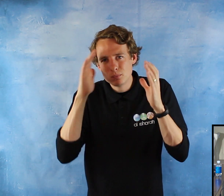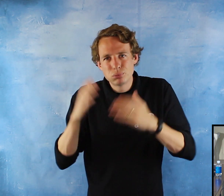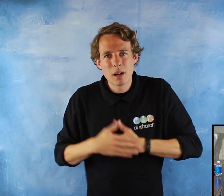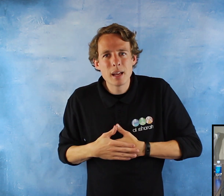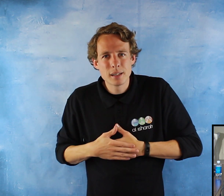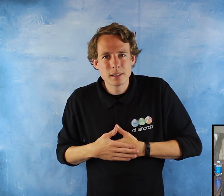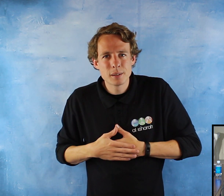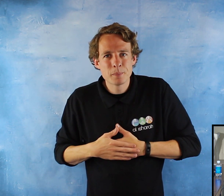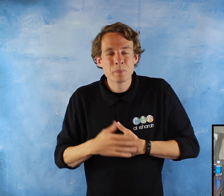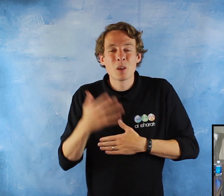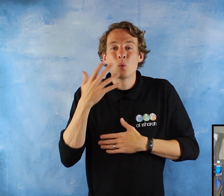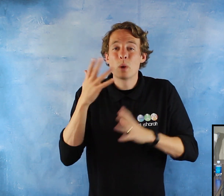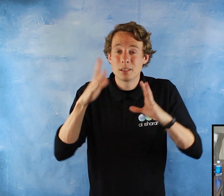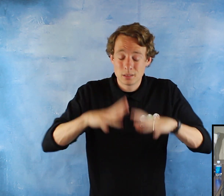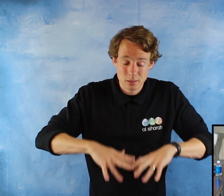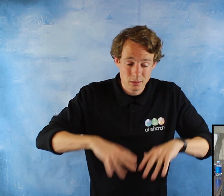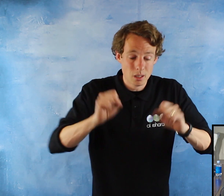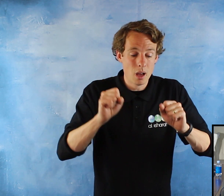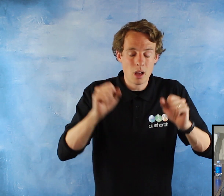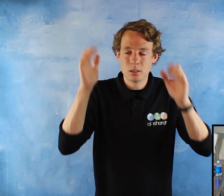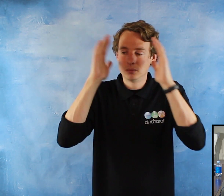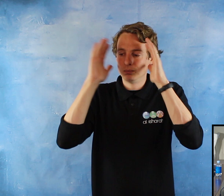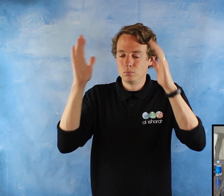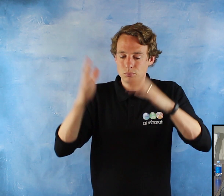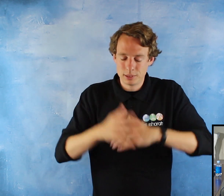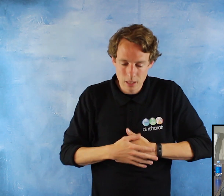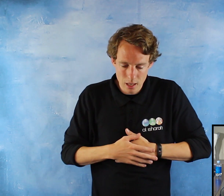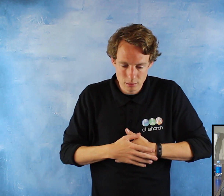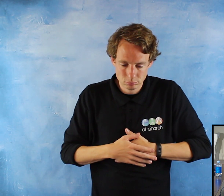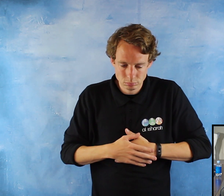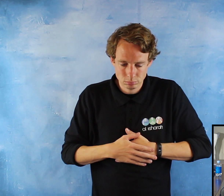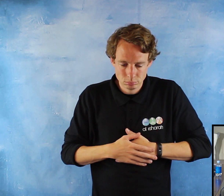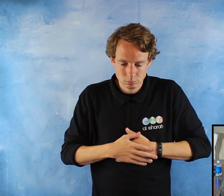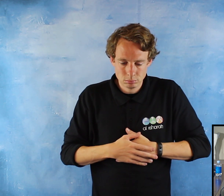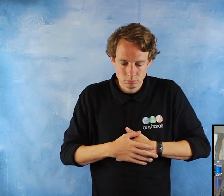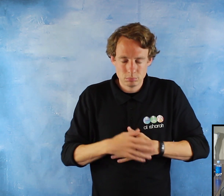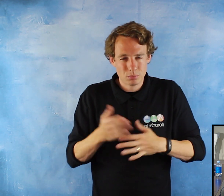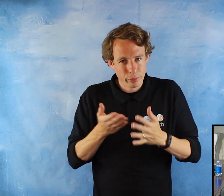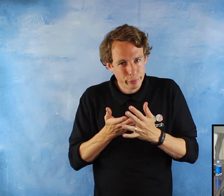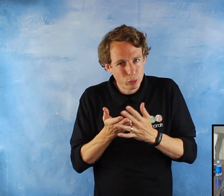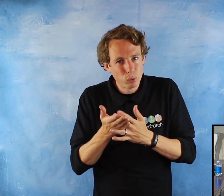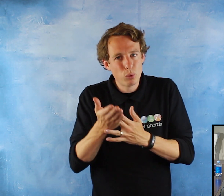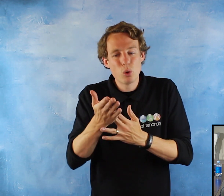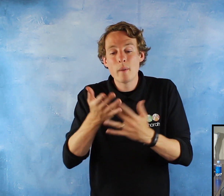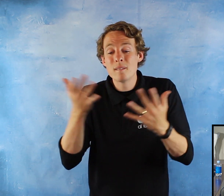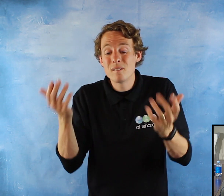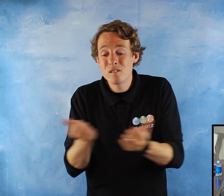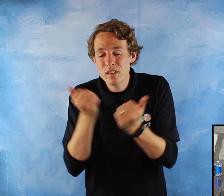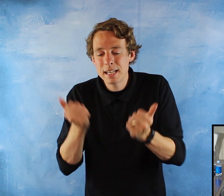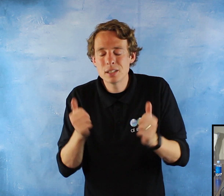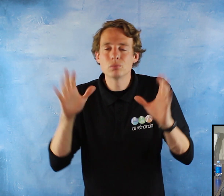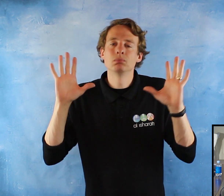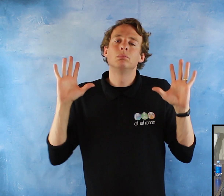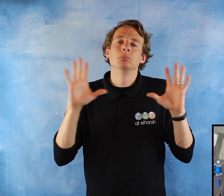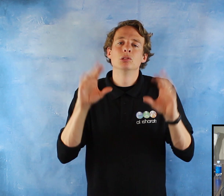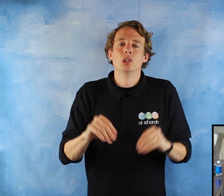until it is over, from the beginning to the end. If you don't pray whole time, if the salah is too long, pray salah, but